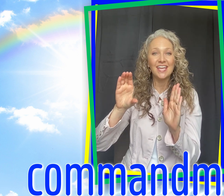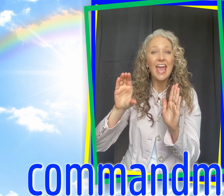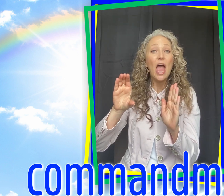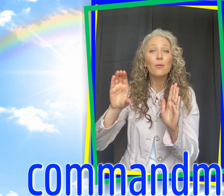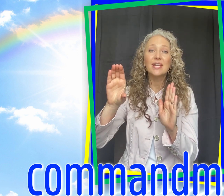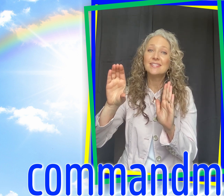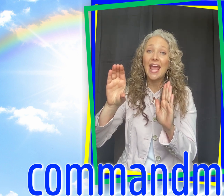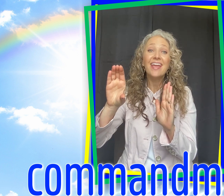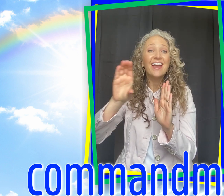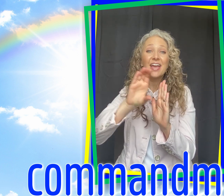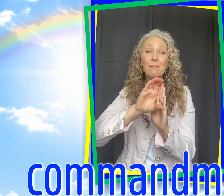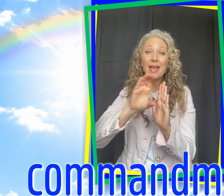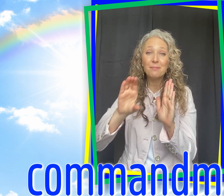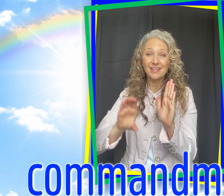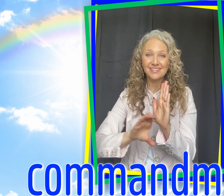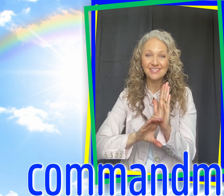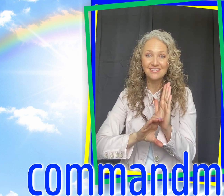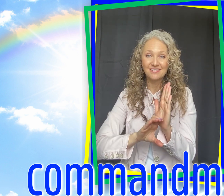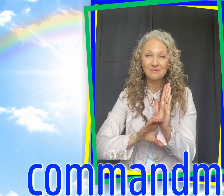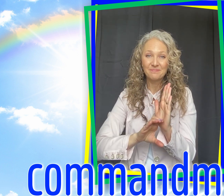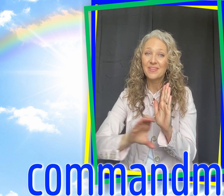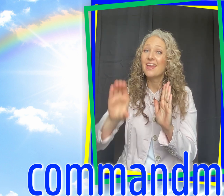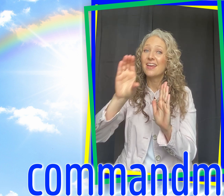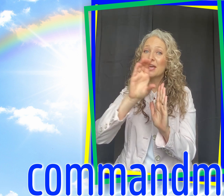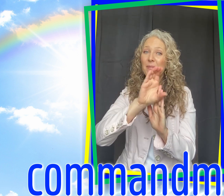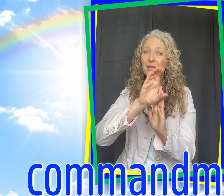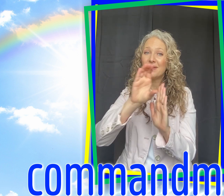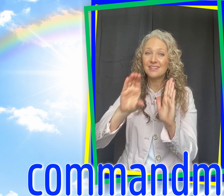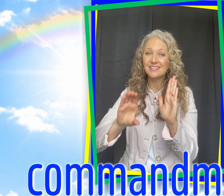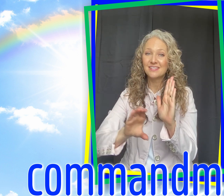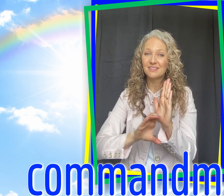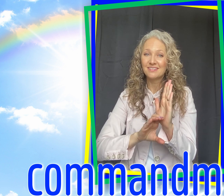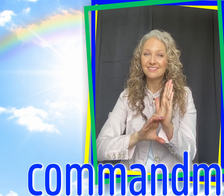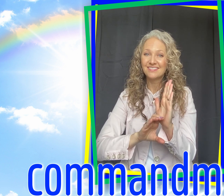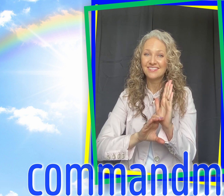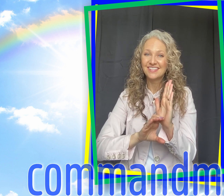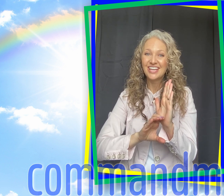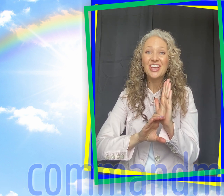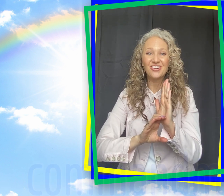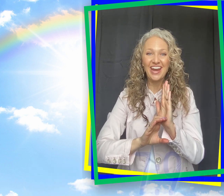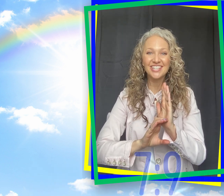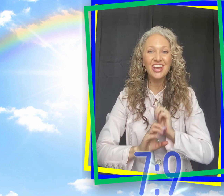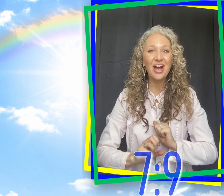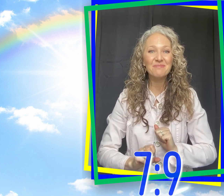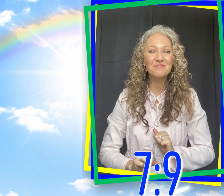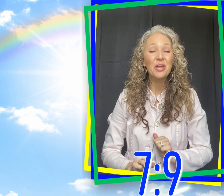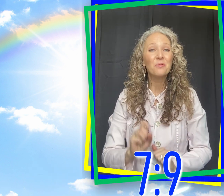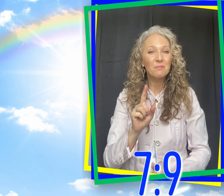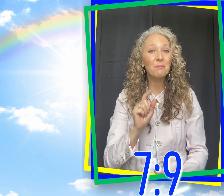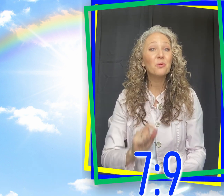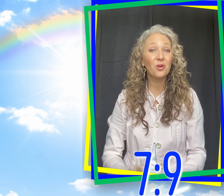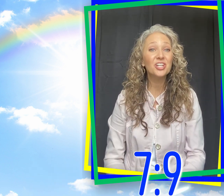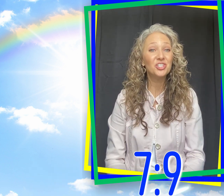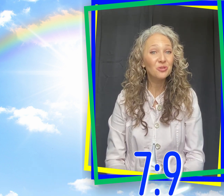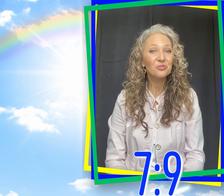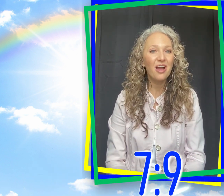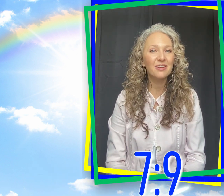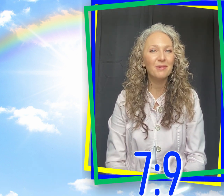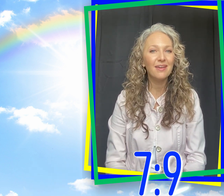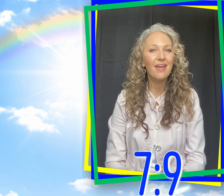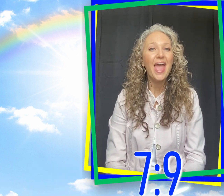a C. And we're going to say commandments. Commandments. Great job. Remember, we're